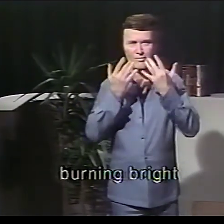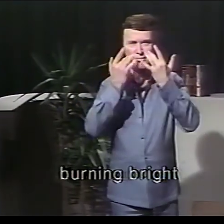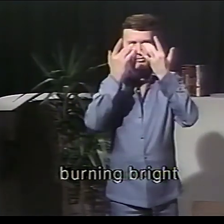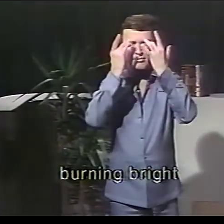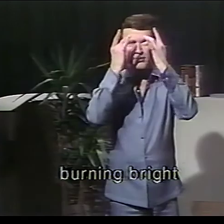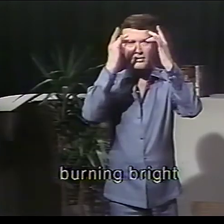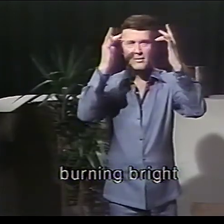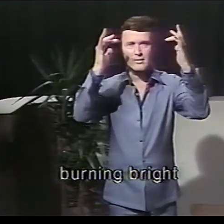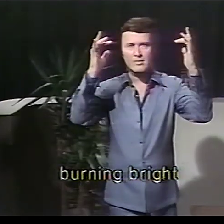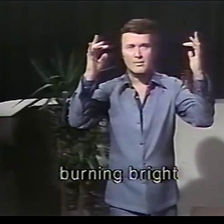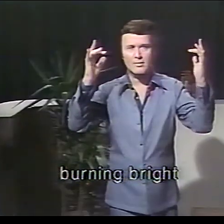burning bright